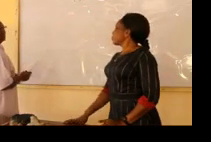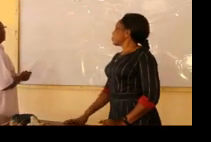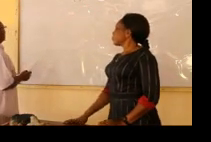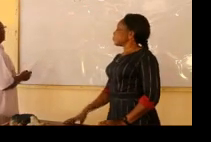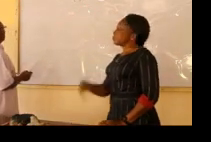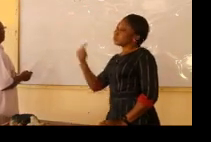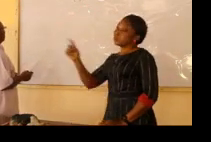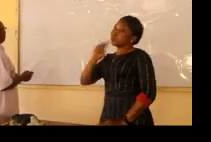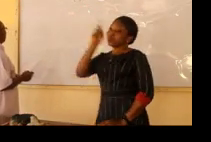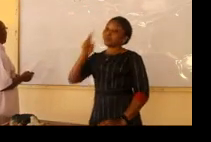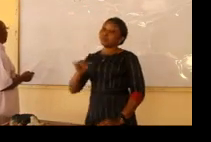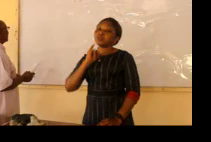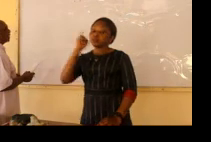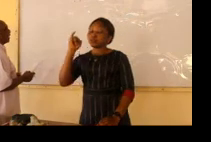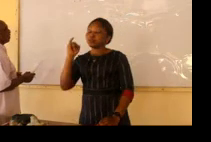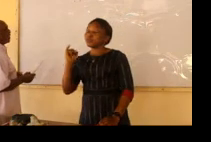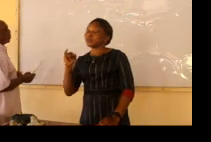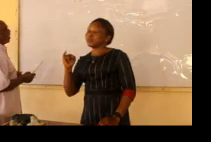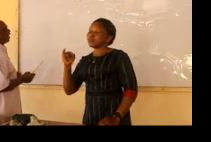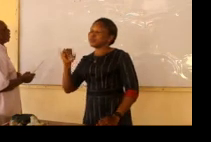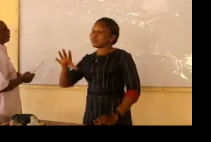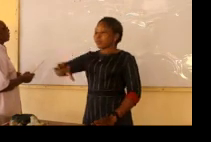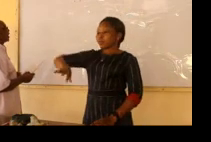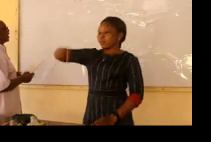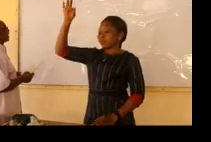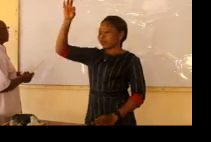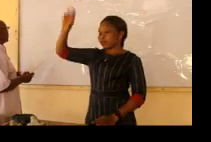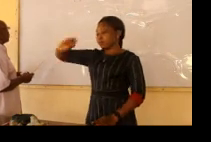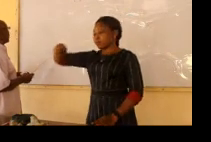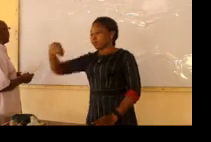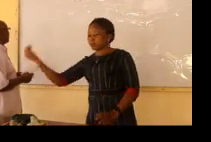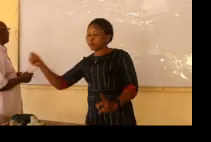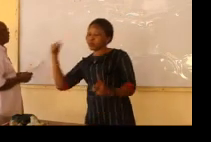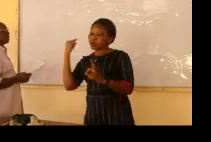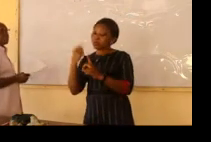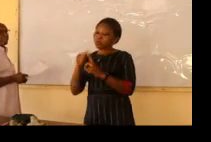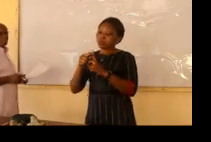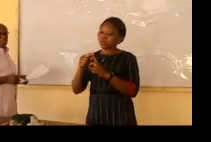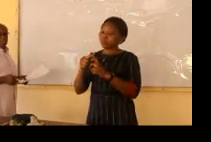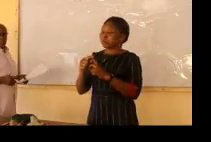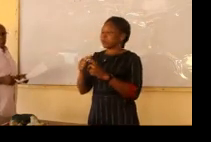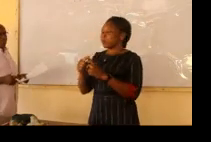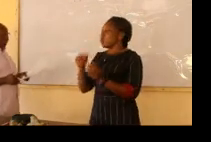The question is, find another word or phrase which will